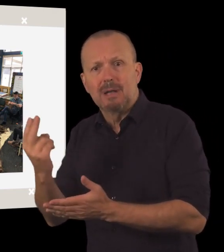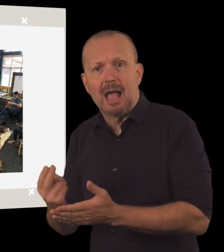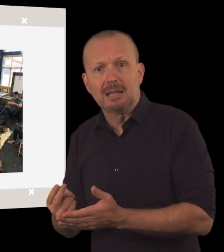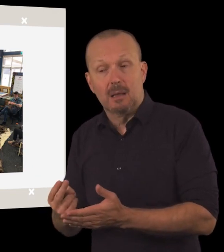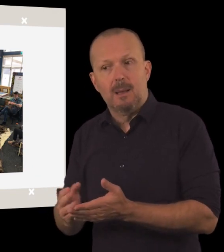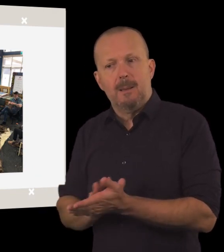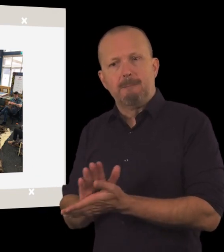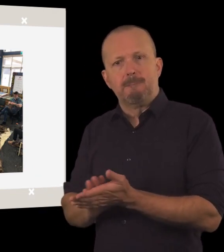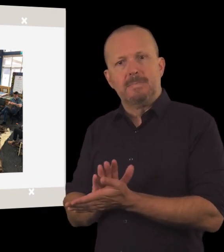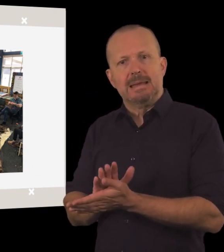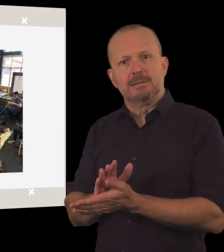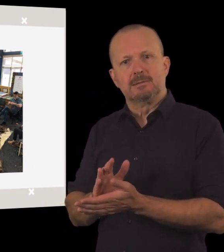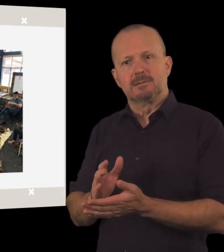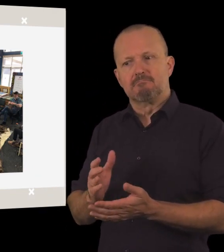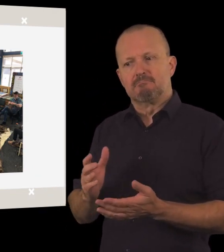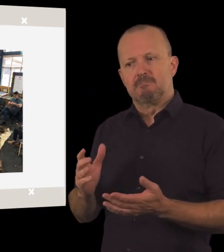Dunedin.